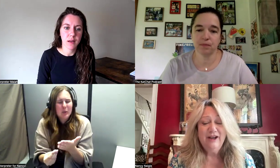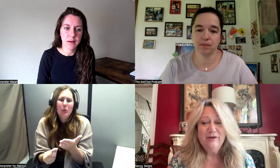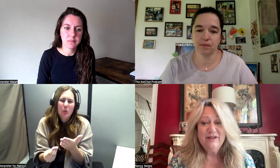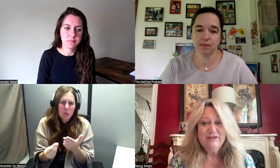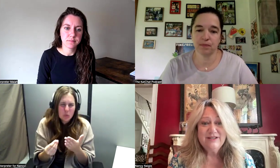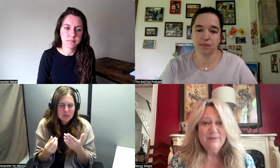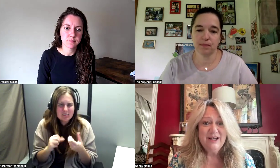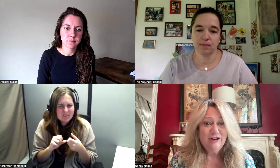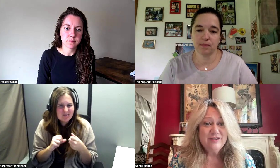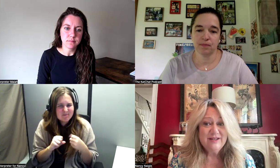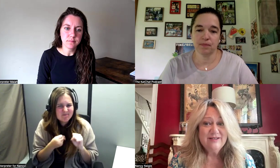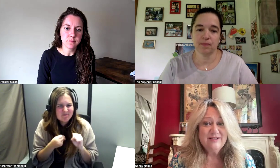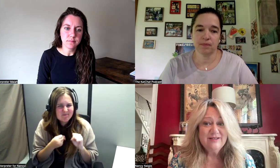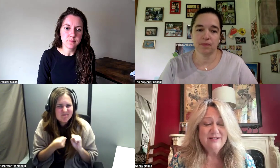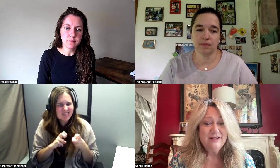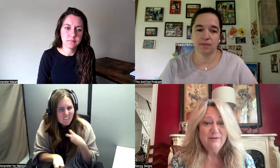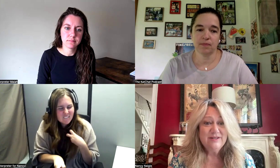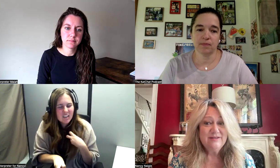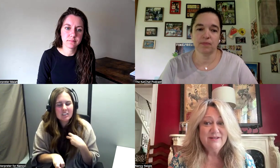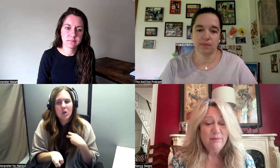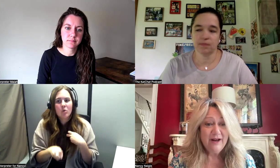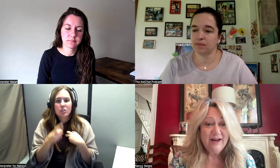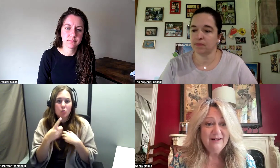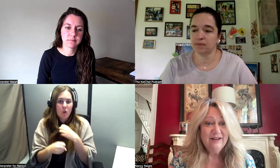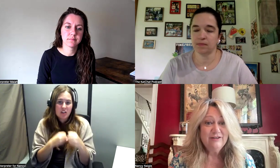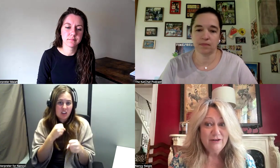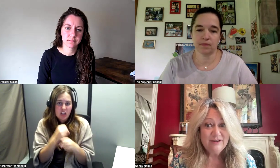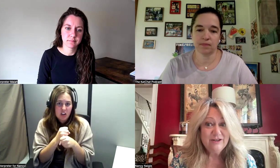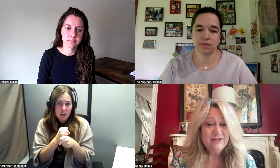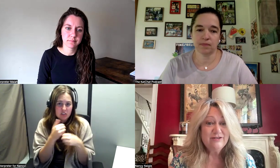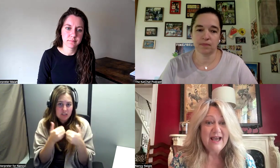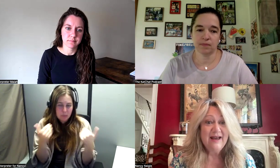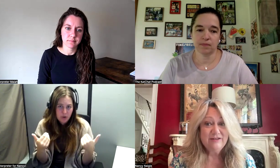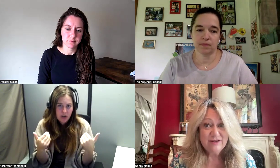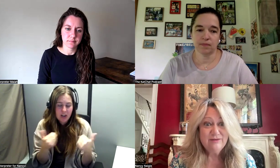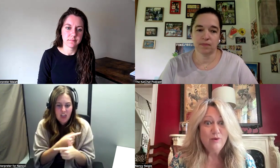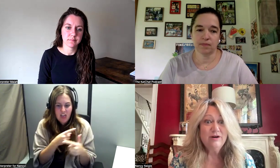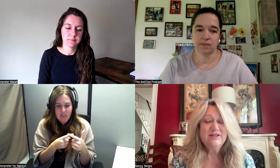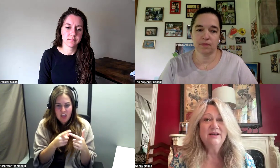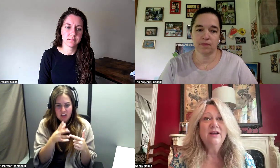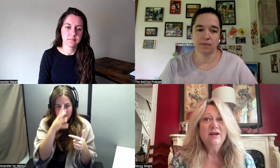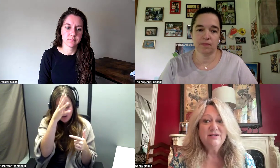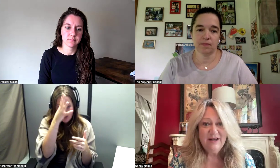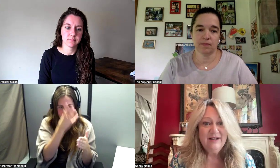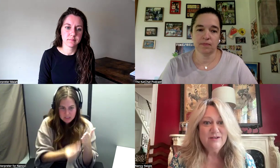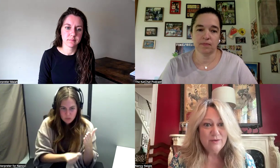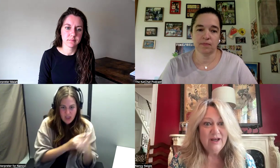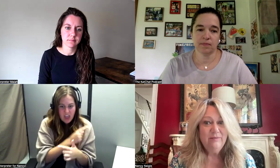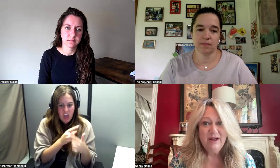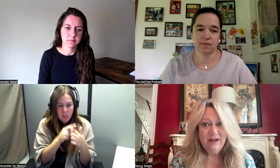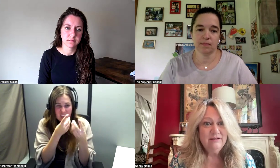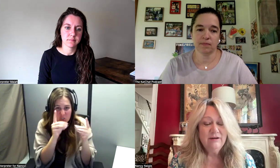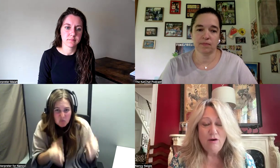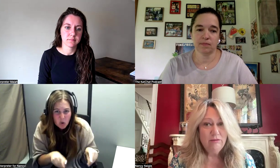And there's just been a year since she was separated, and she loses her dad, then she gets divorced, and so Nina has